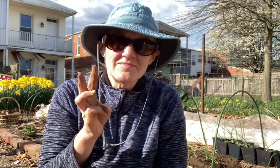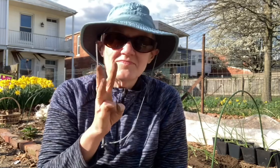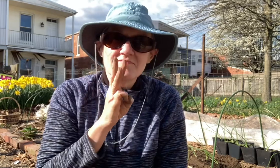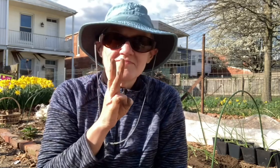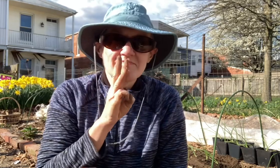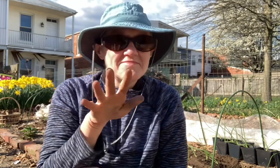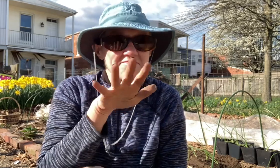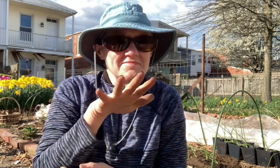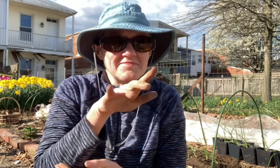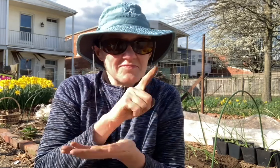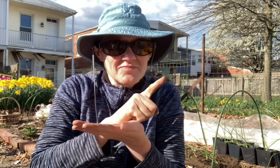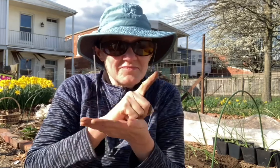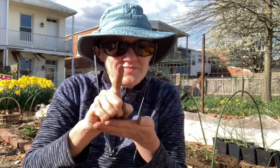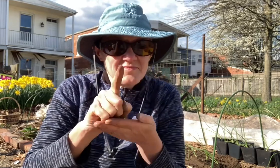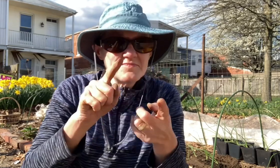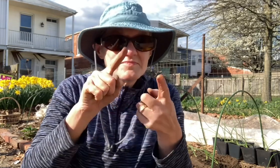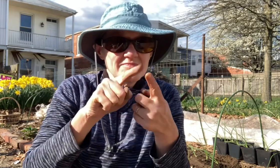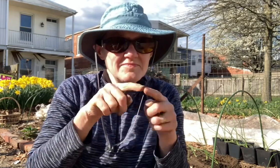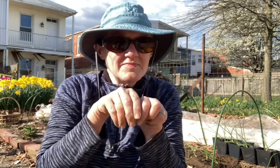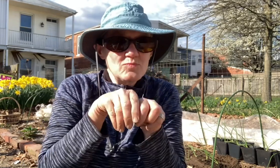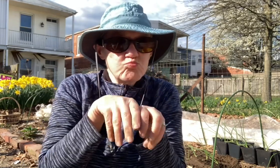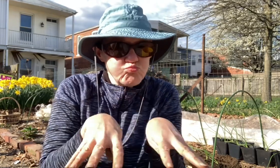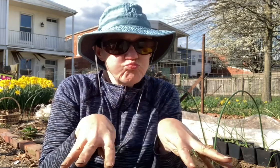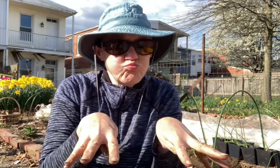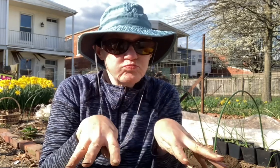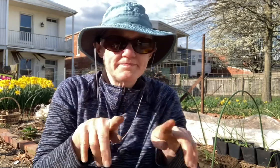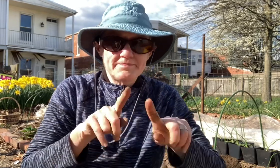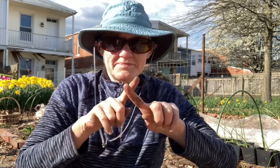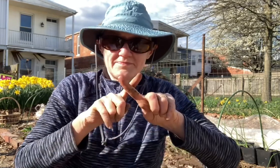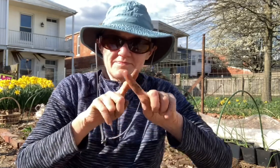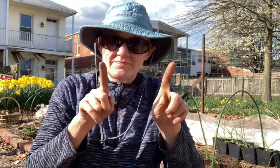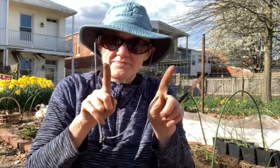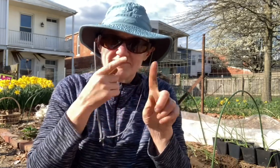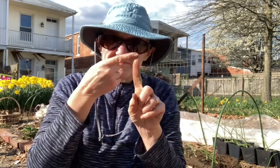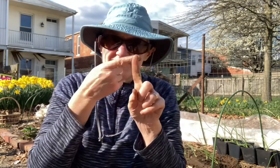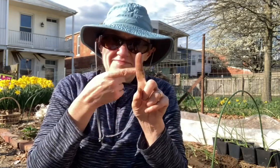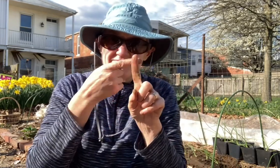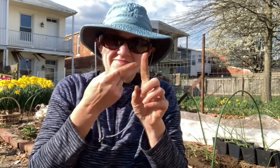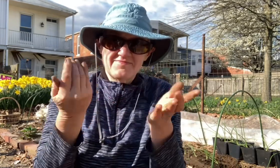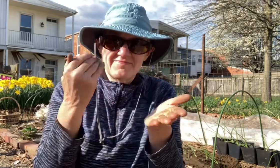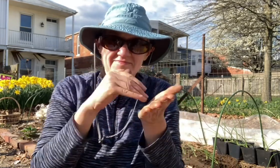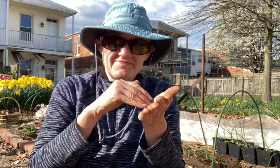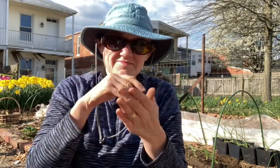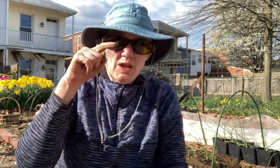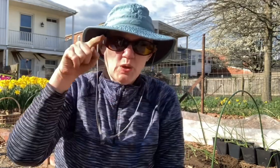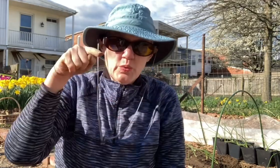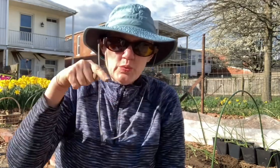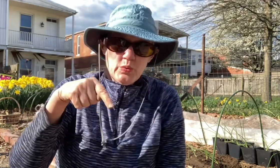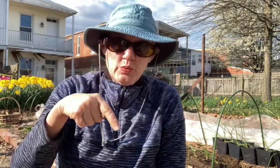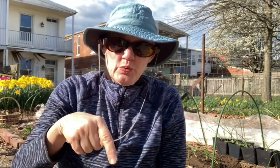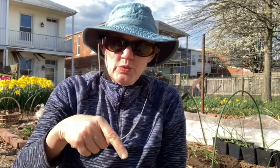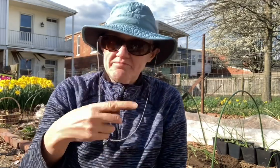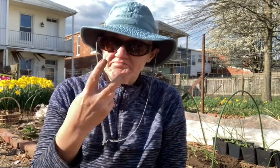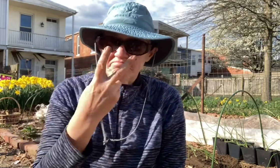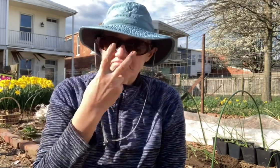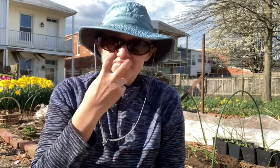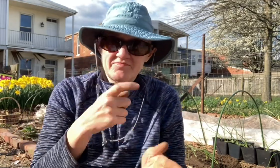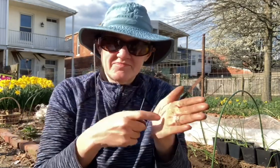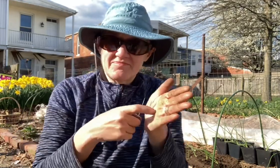And I will water them for about a week until they get established. But temperatures are really going to drop. I doubt